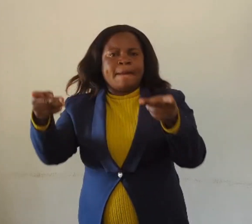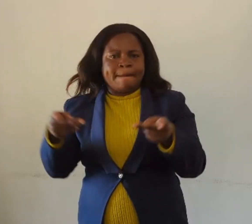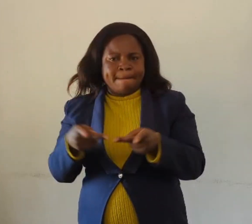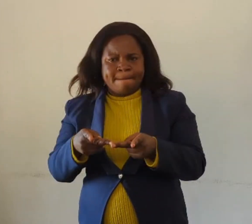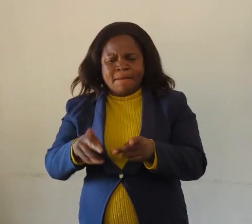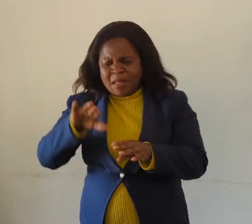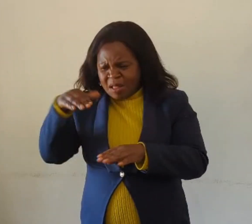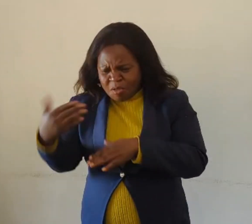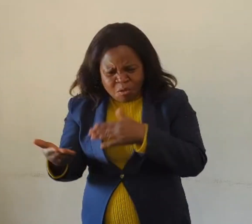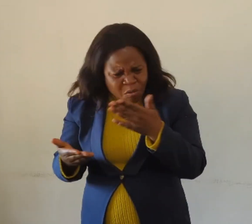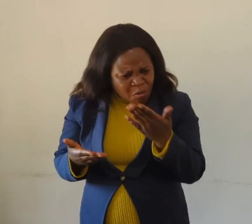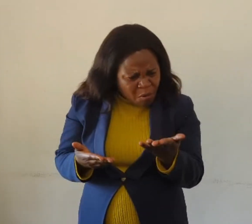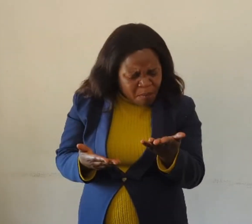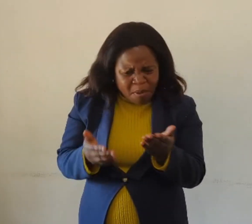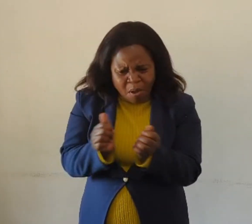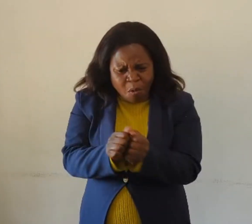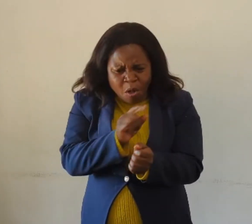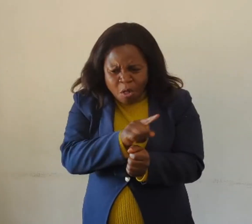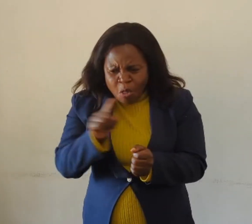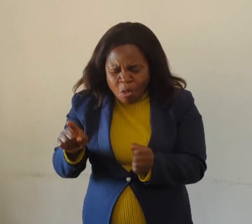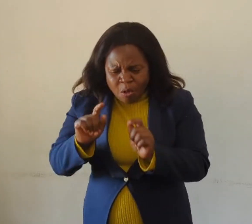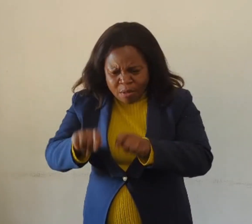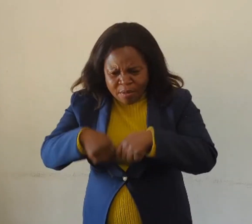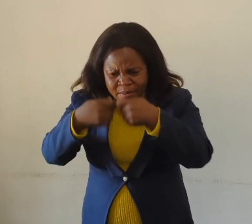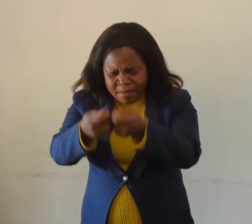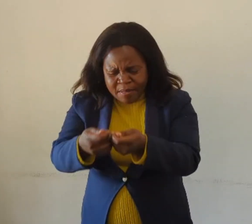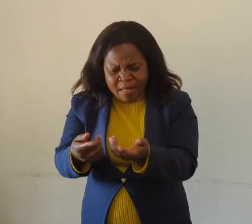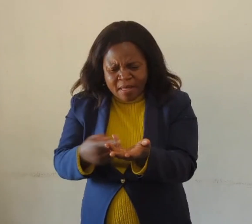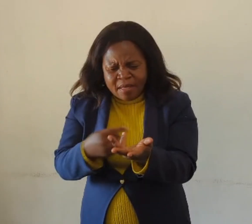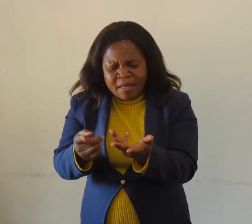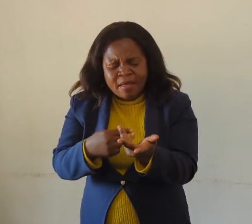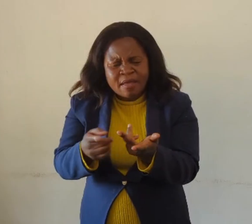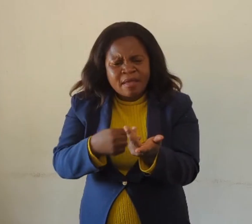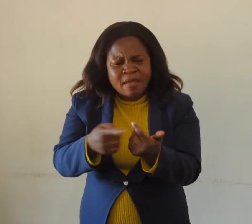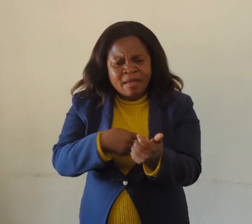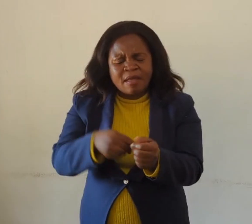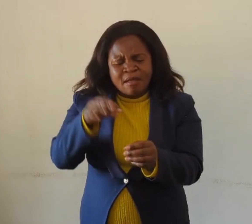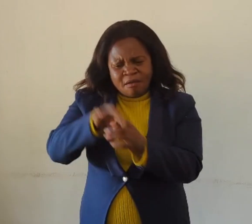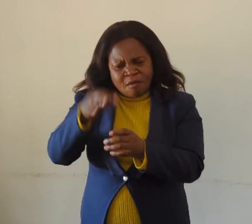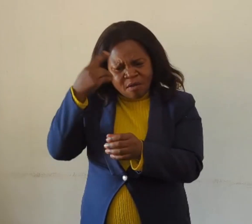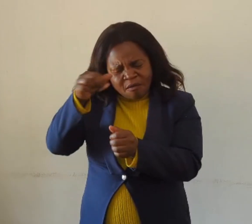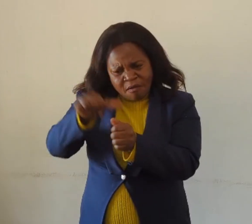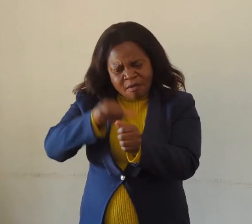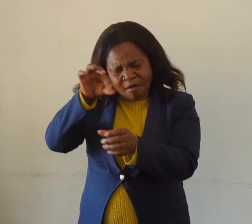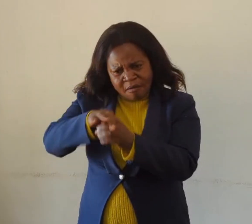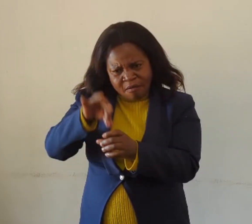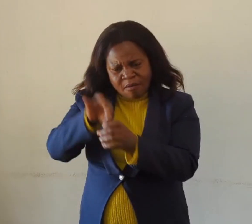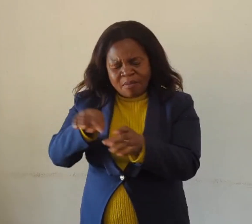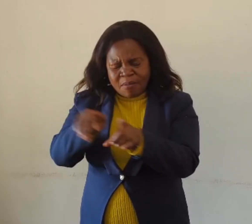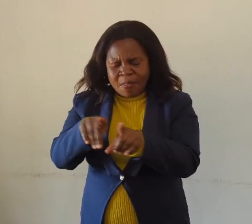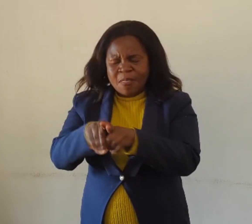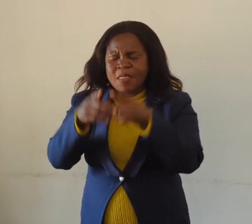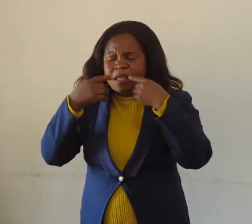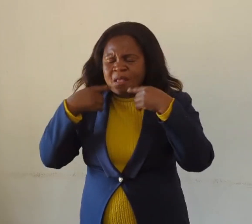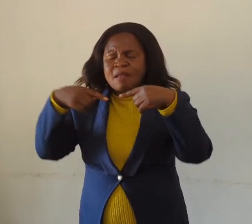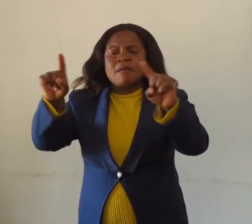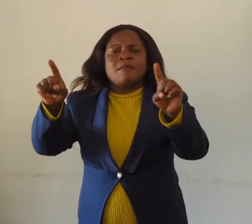ballot papers with those issued, count the votes for each election, and announce and publish the